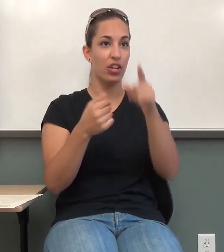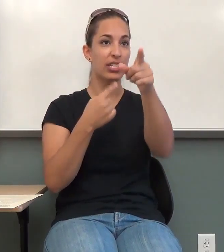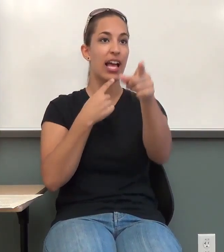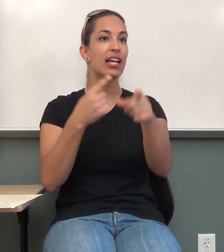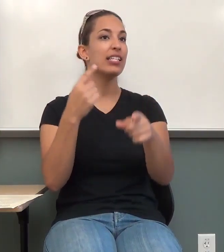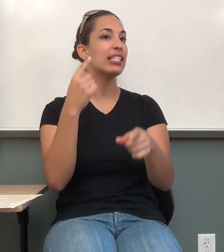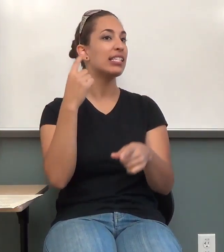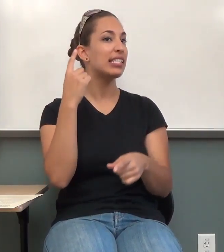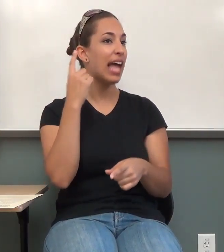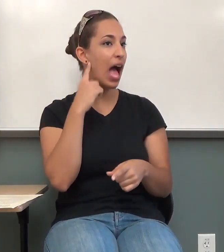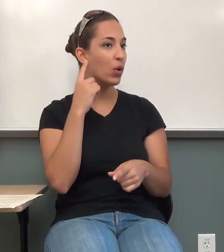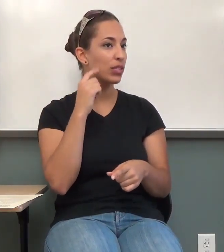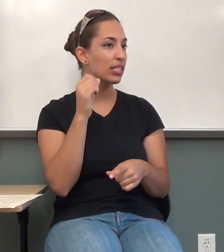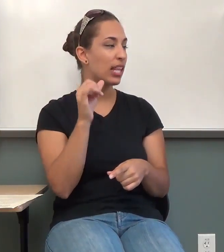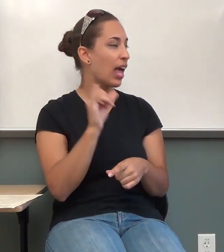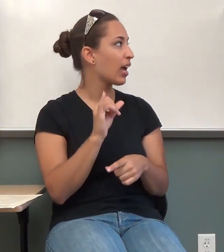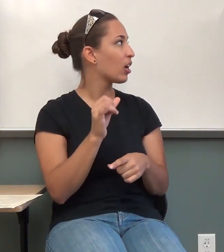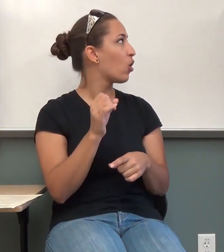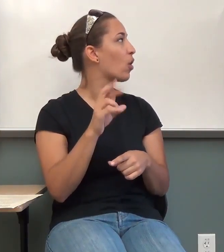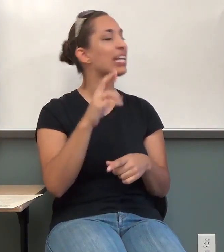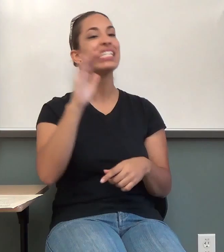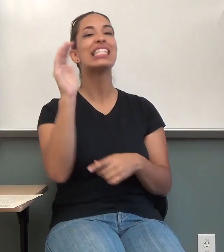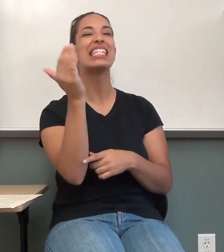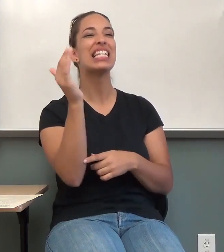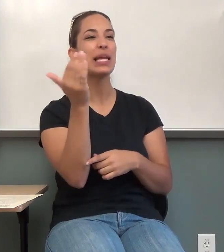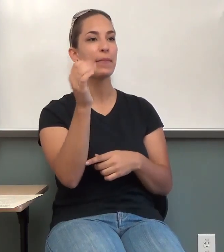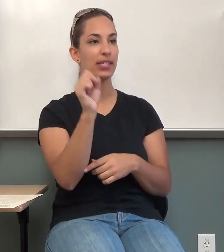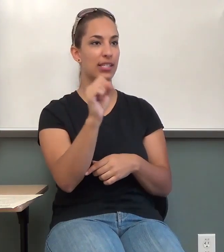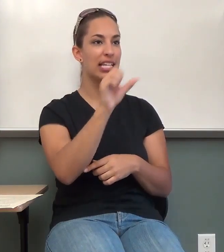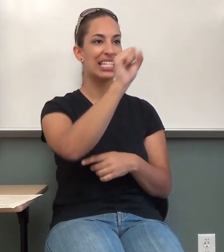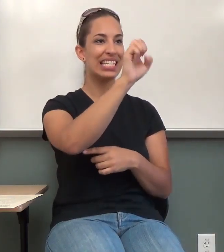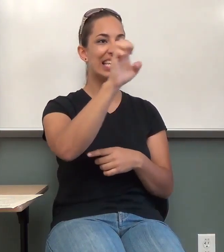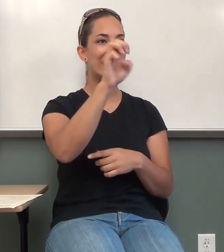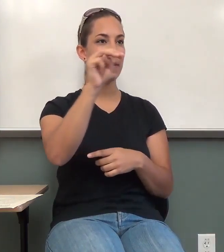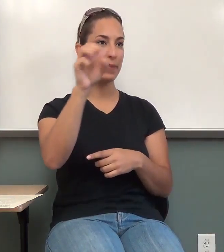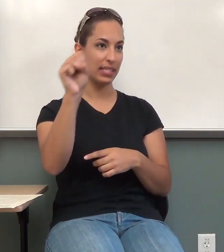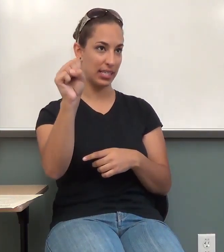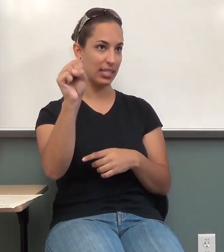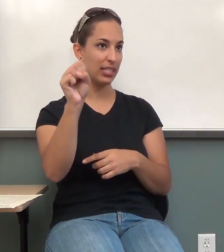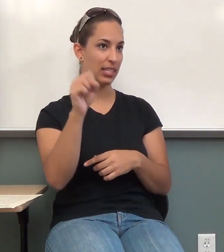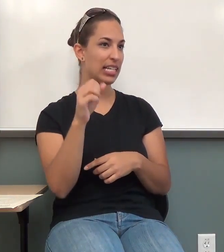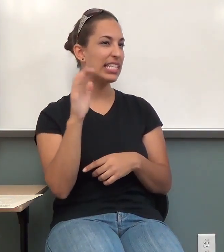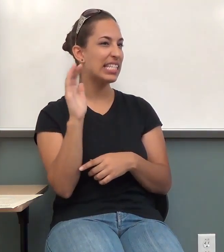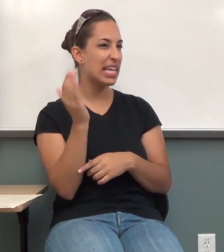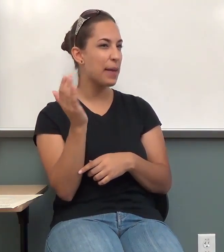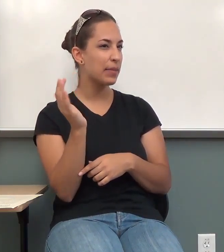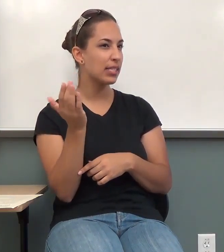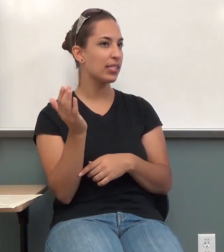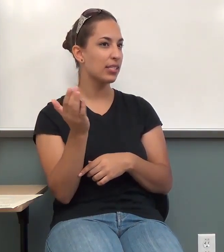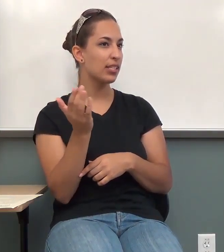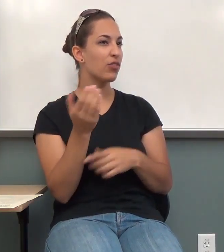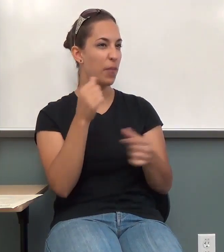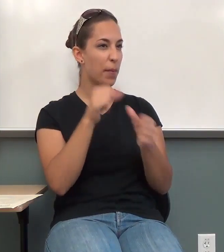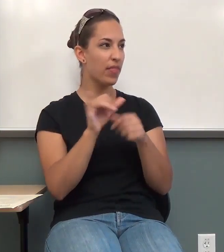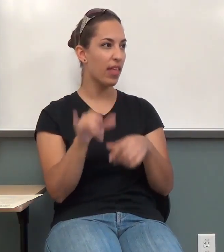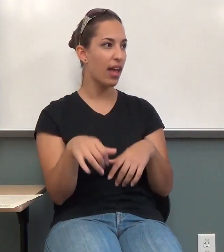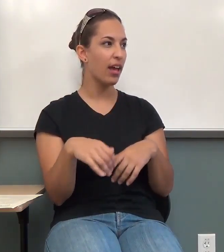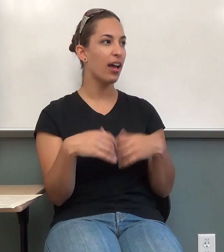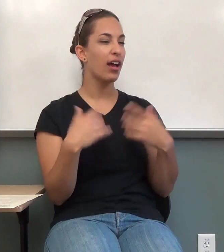like. Or, how about seems? Let's use that word. Seems. You remember that? And Bessie seems. Thinks,